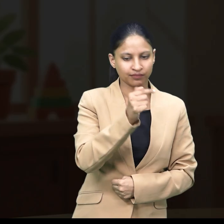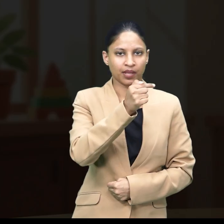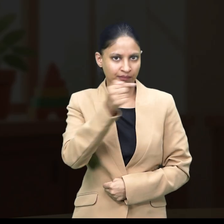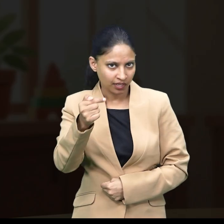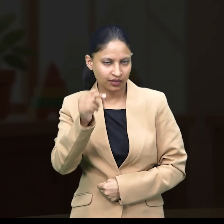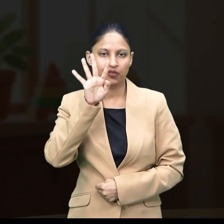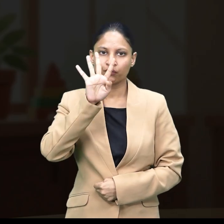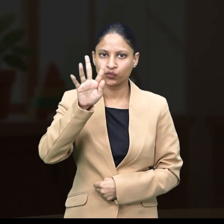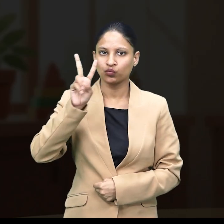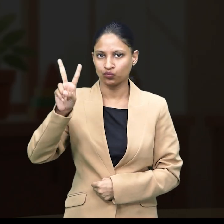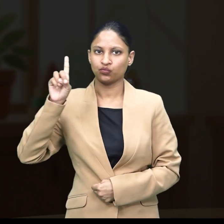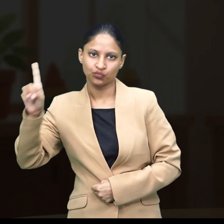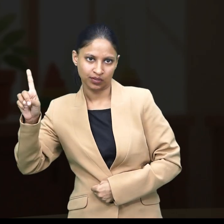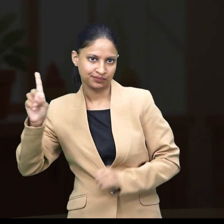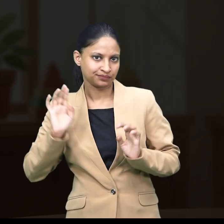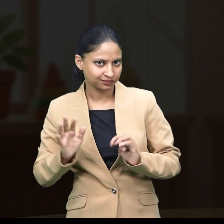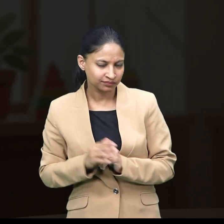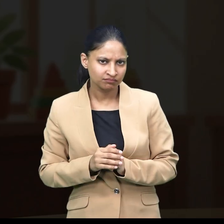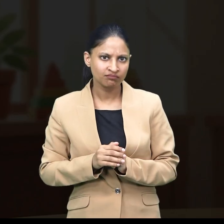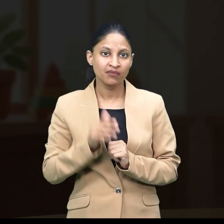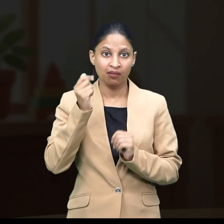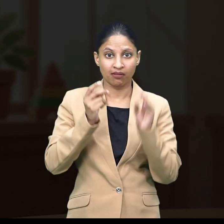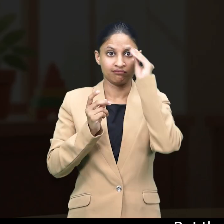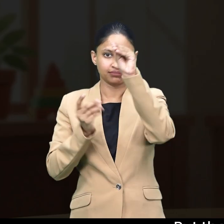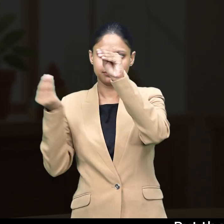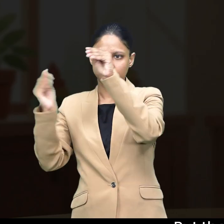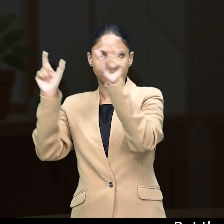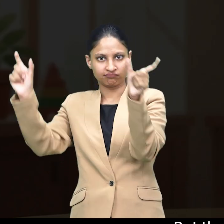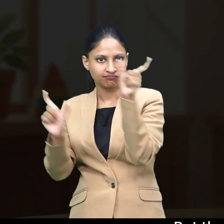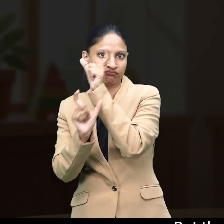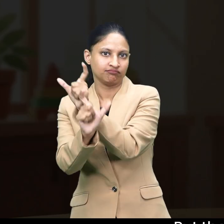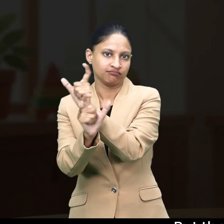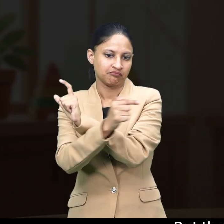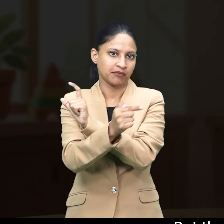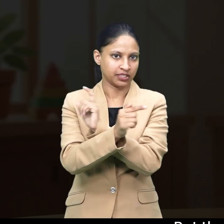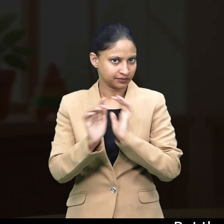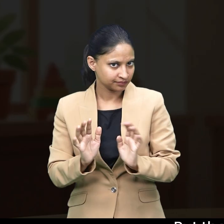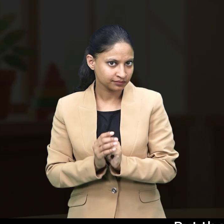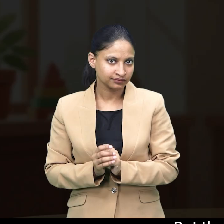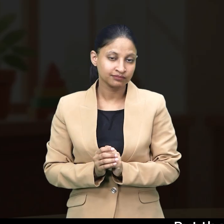653 minus 421. Put the numbers in column form.